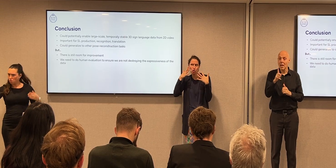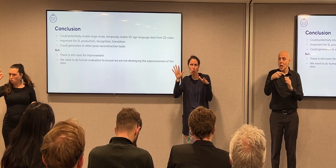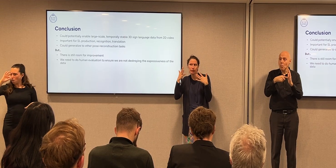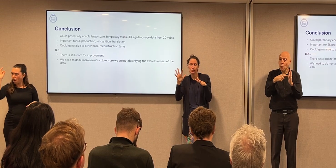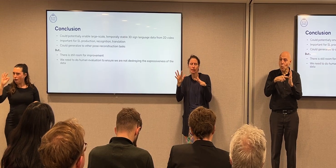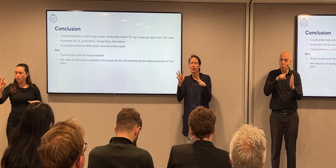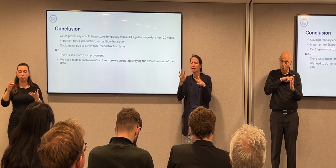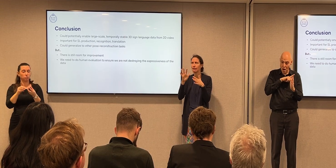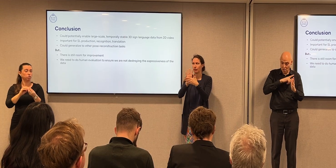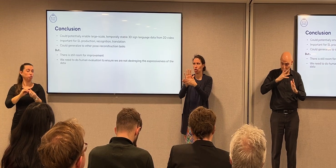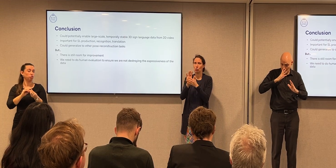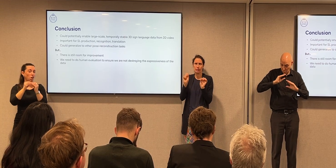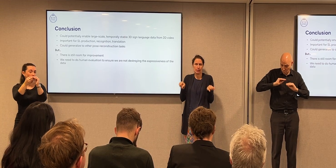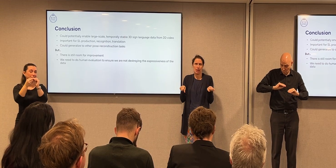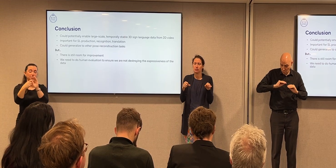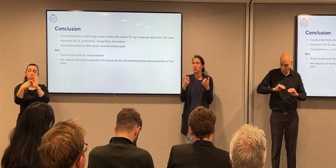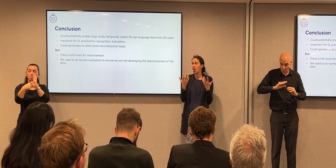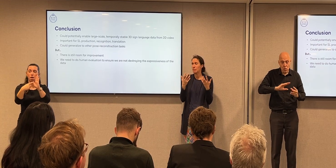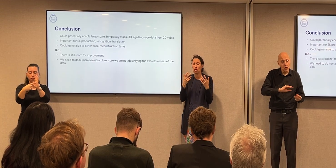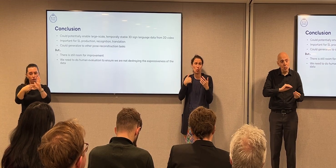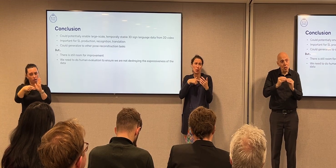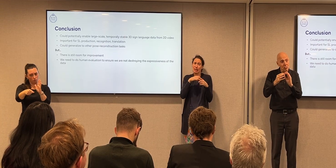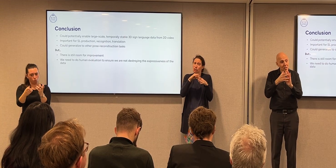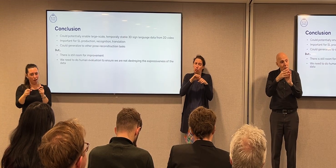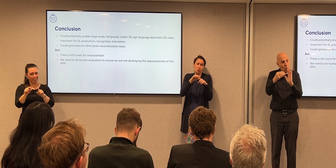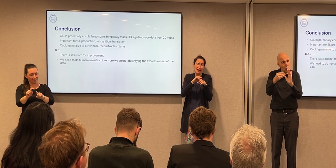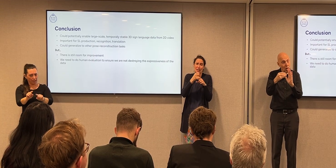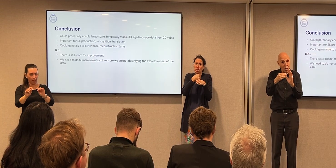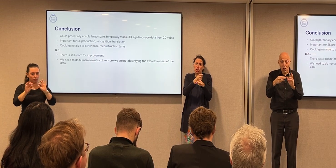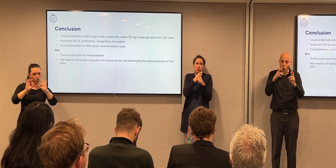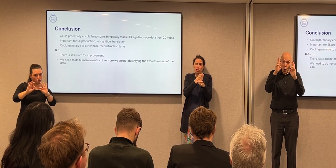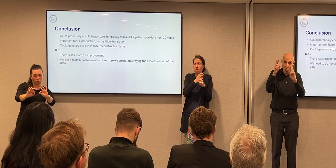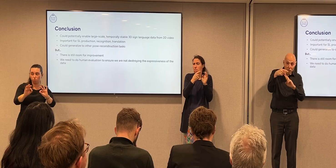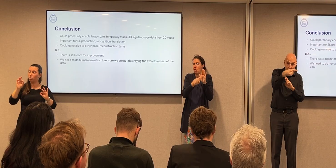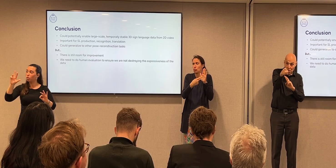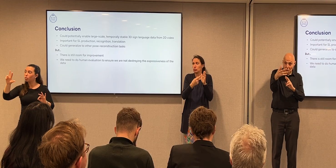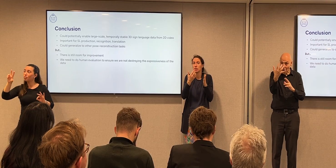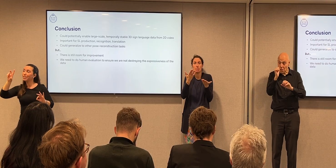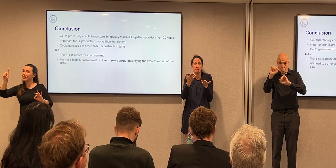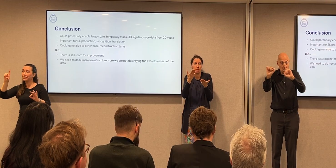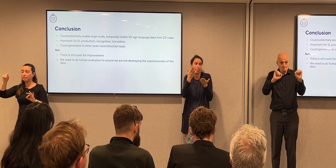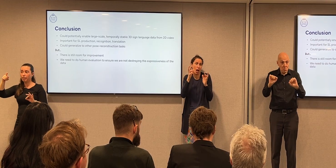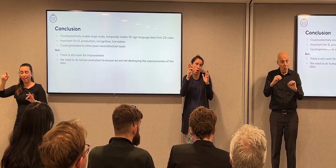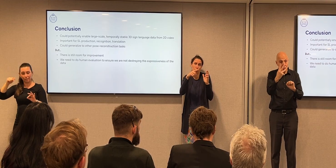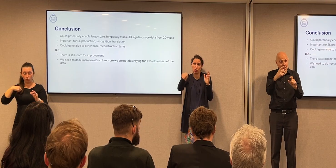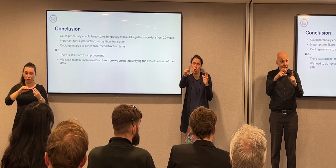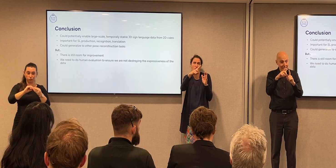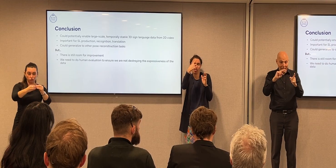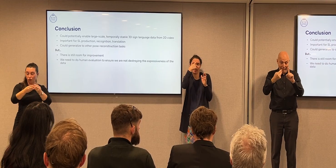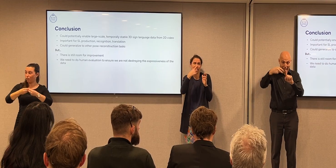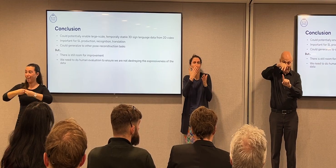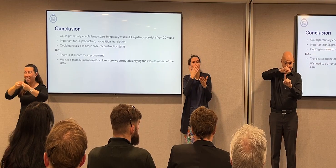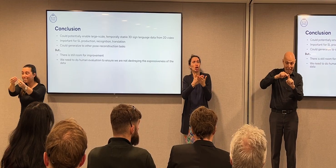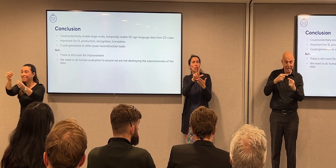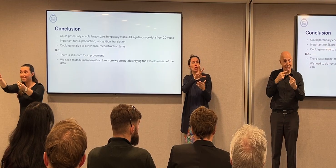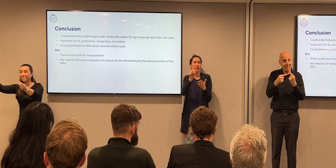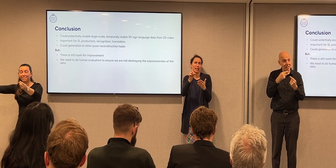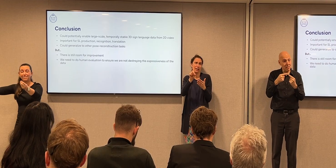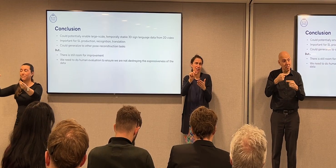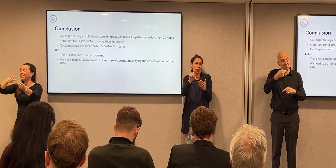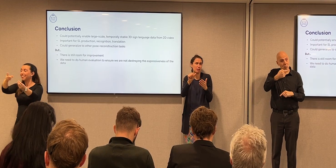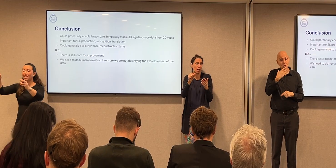generative models. Hopefully other people find good 3D data important. And it could also be used for